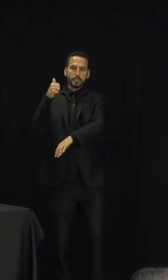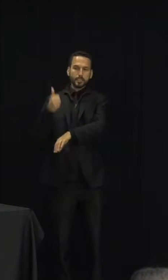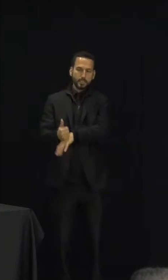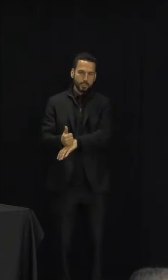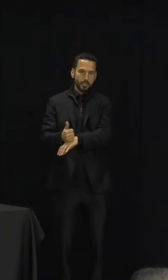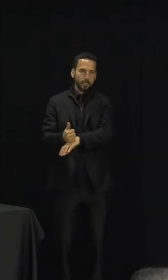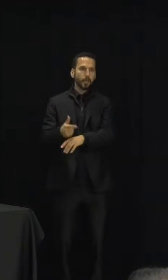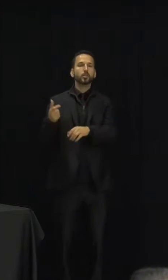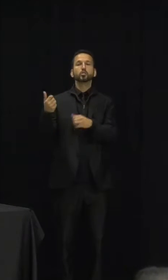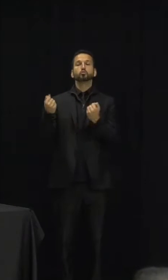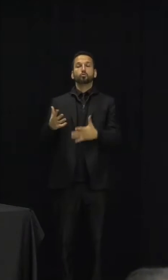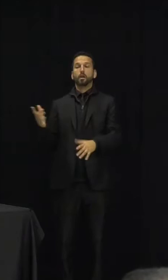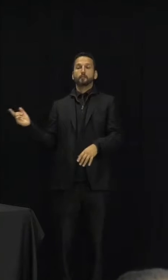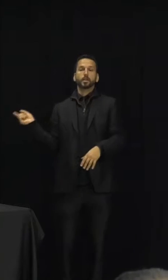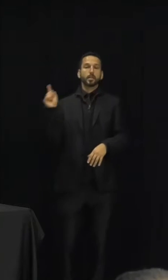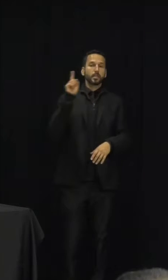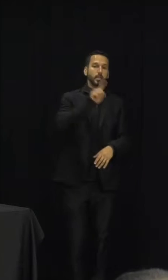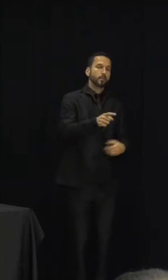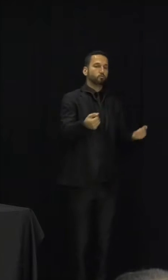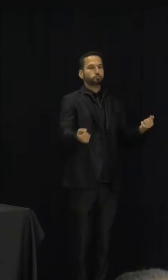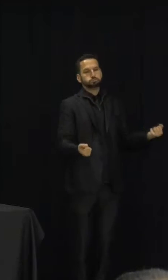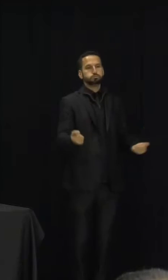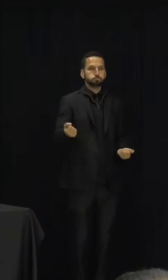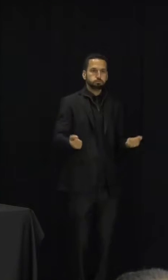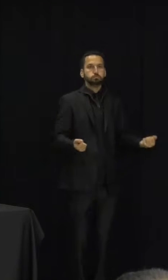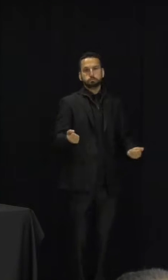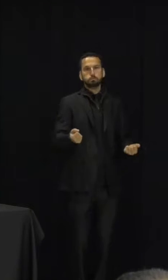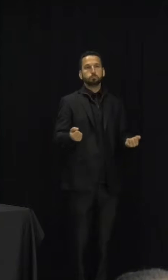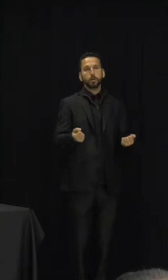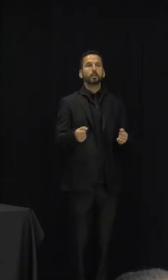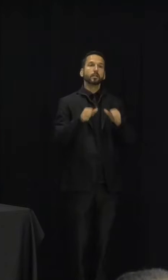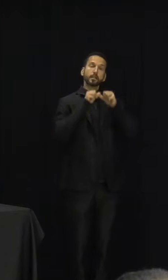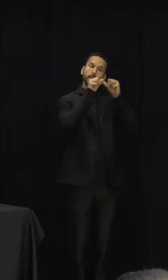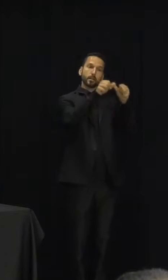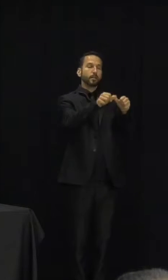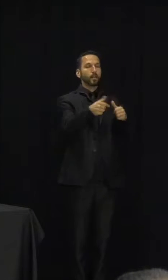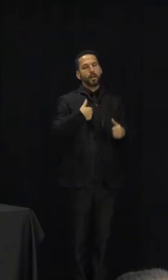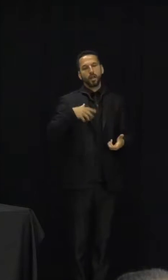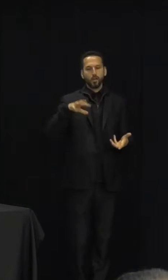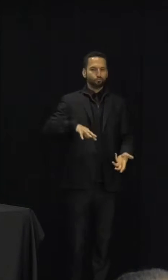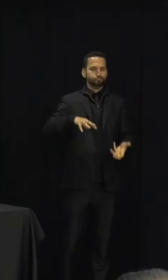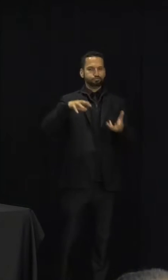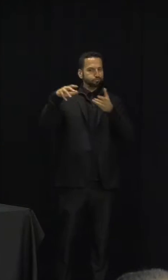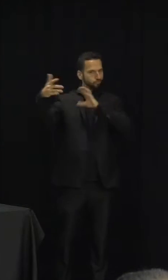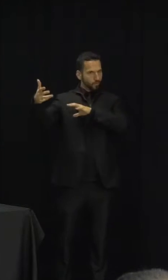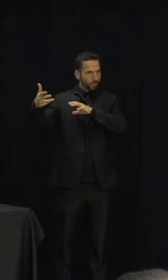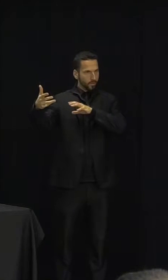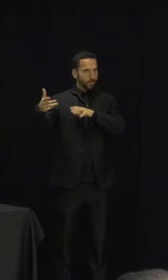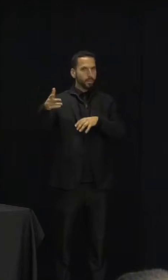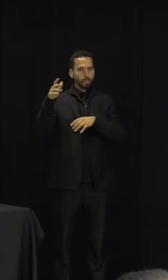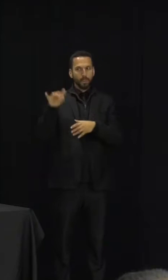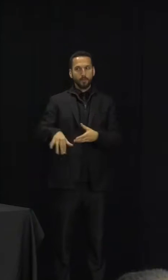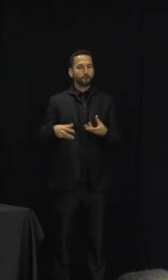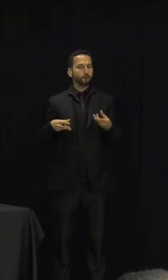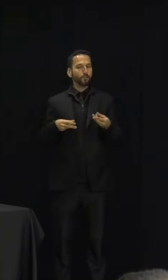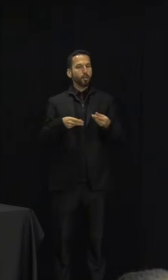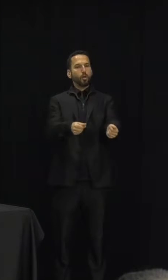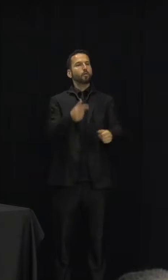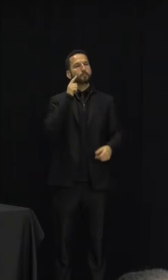any contact with have come up with some kind of, quote, diversity initiative. I think the term